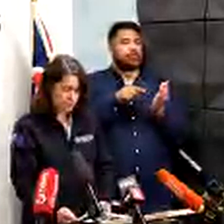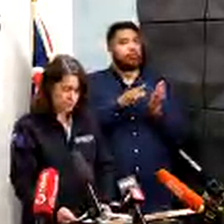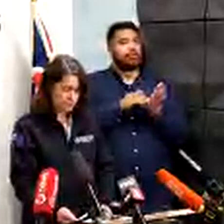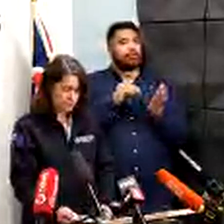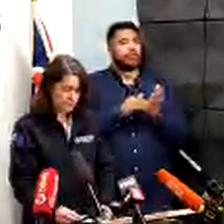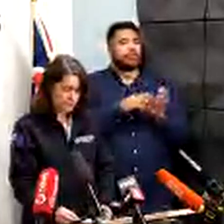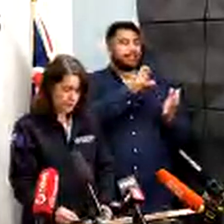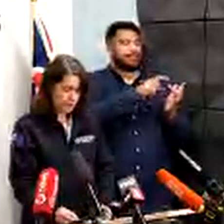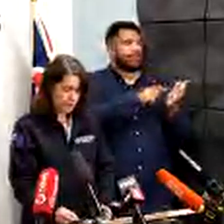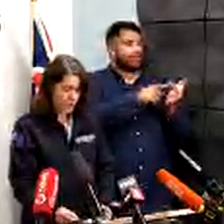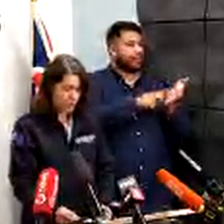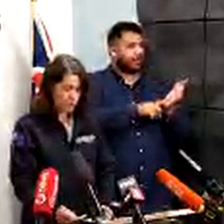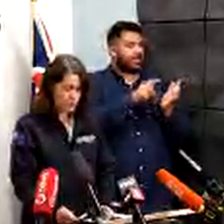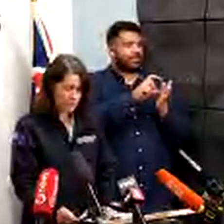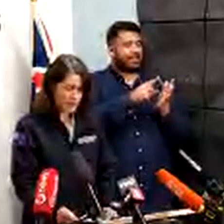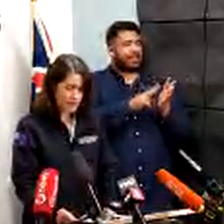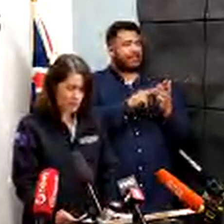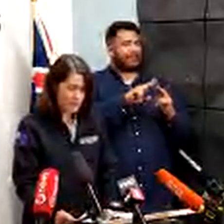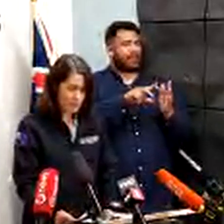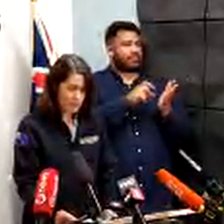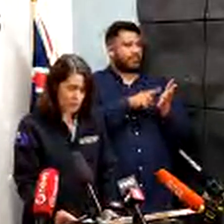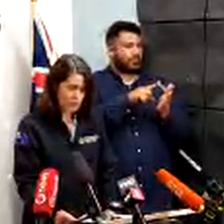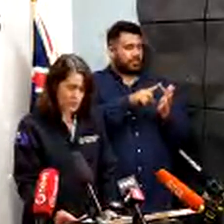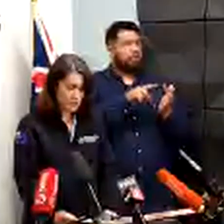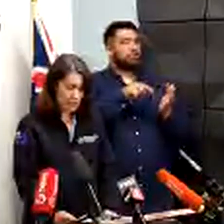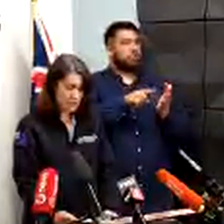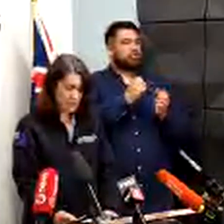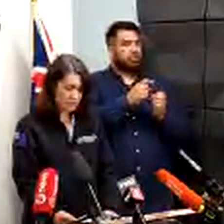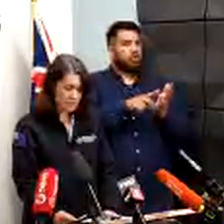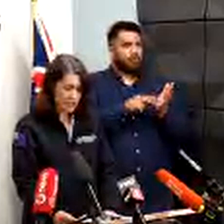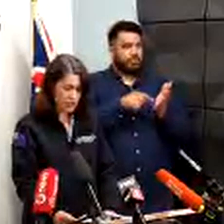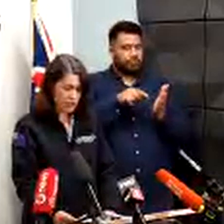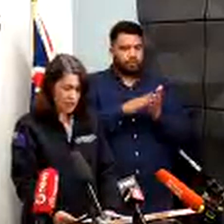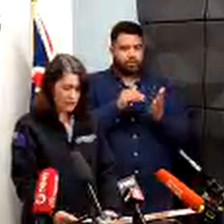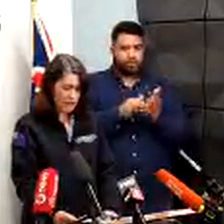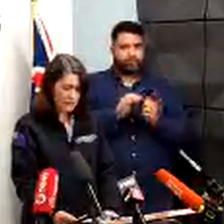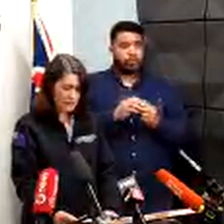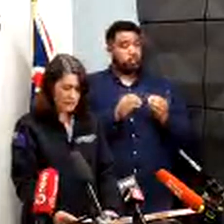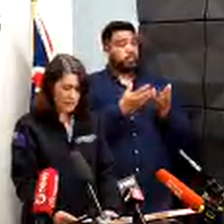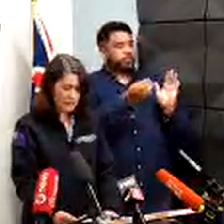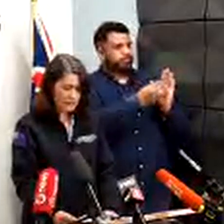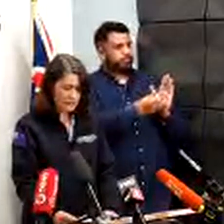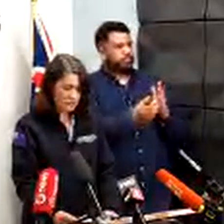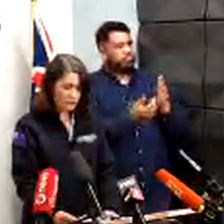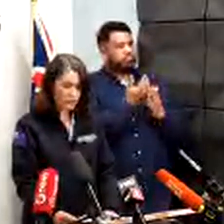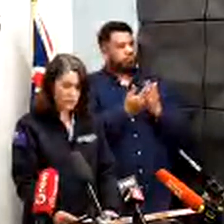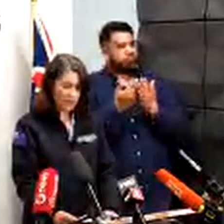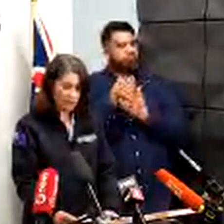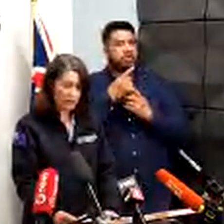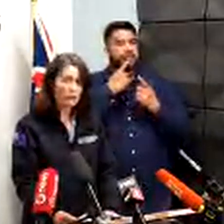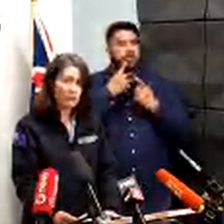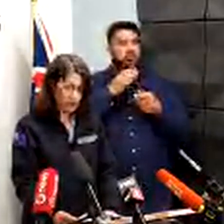civildefence.govt.nz. We've also updated the website to include the most up-to-date information regarding the status of